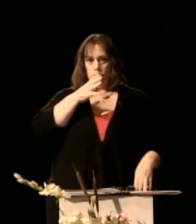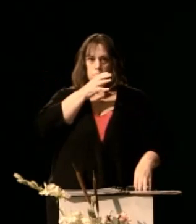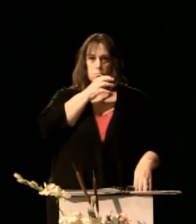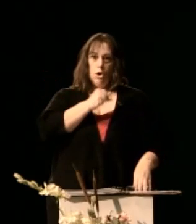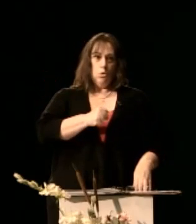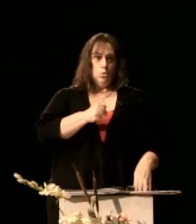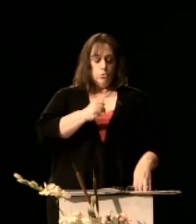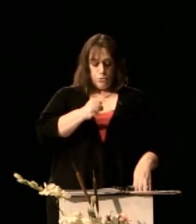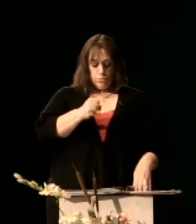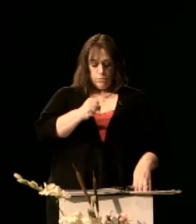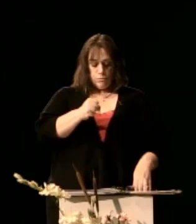Old.